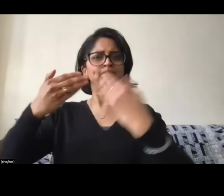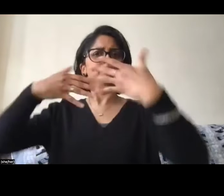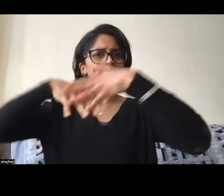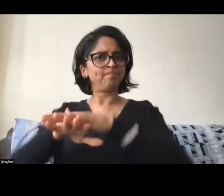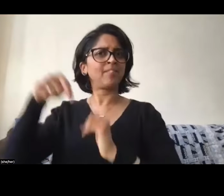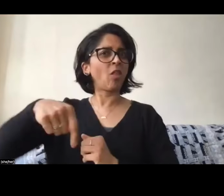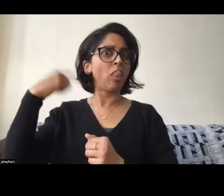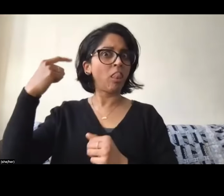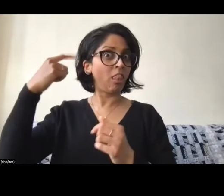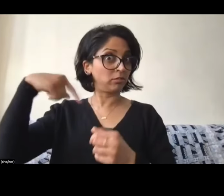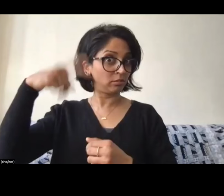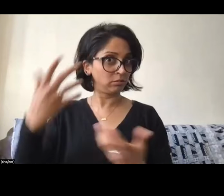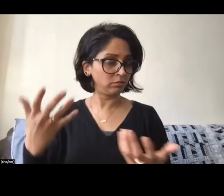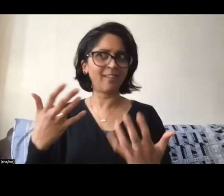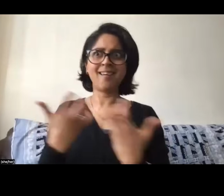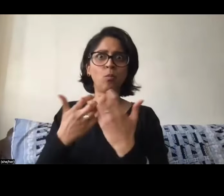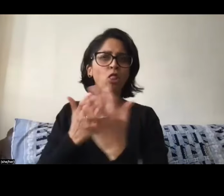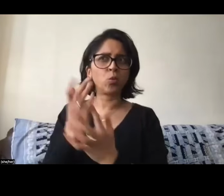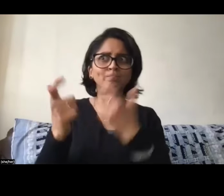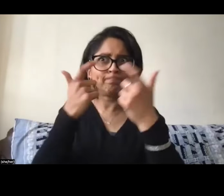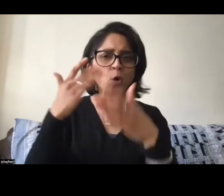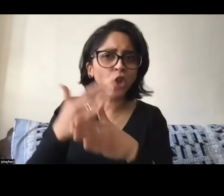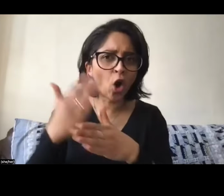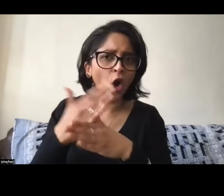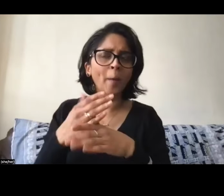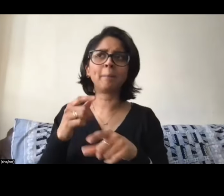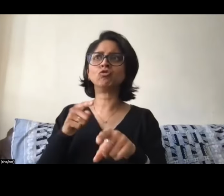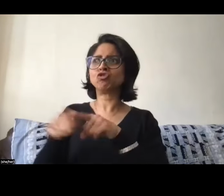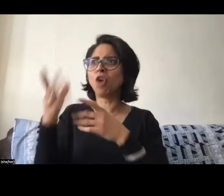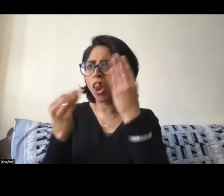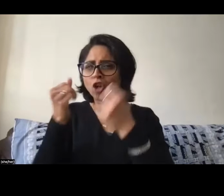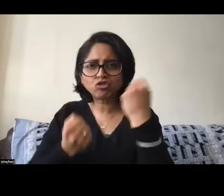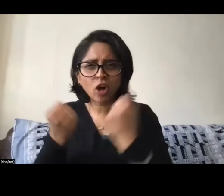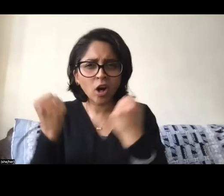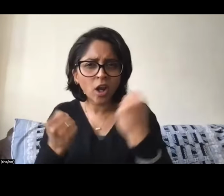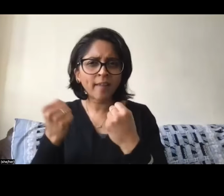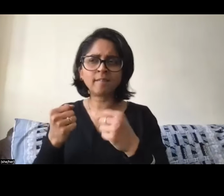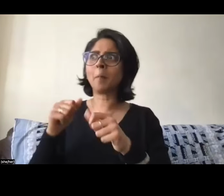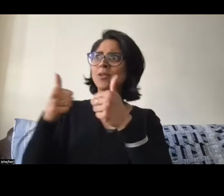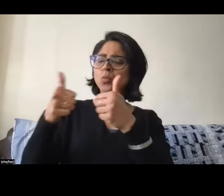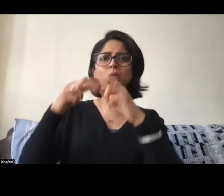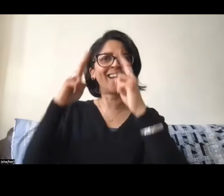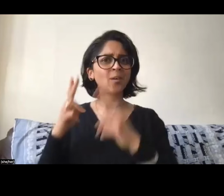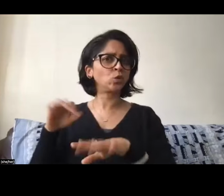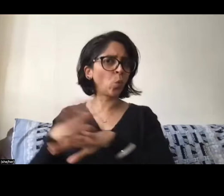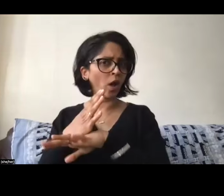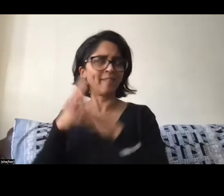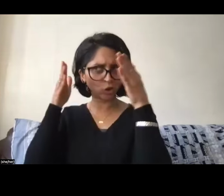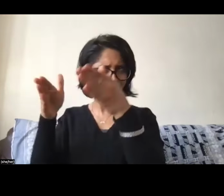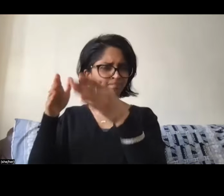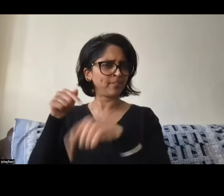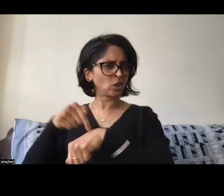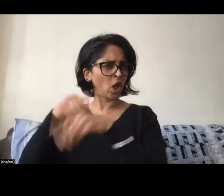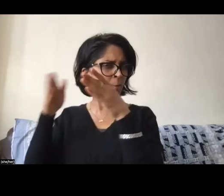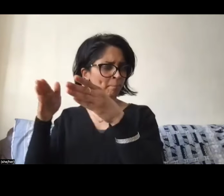time. She wanted to integrate. She wanted to be part of the London community. She wanted to find work. She wanted to learn to drive. She